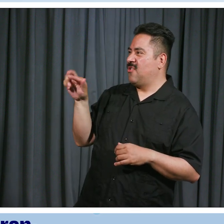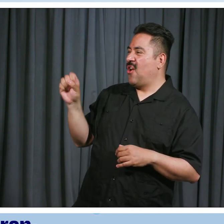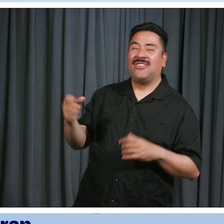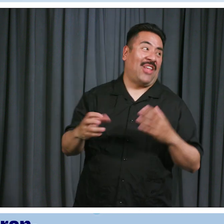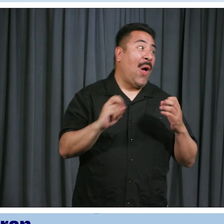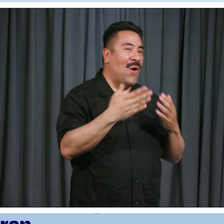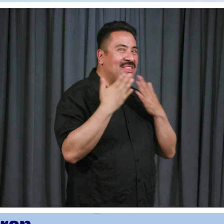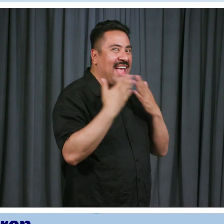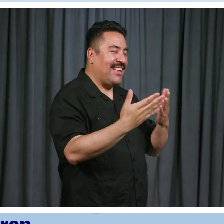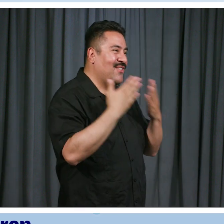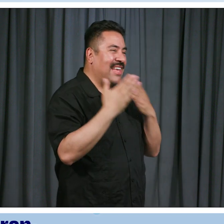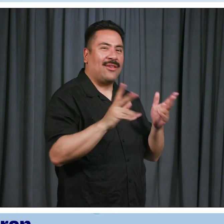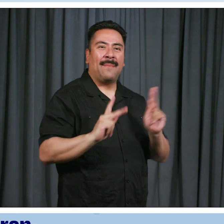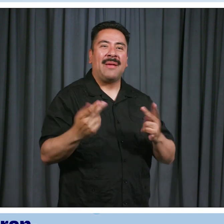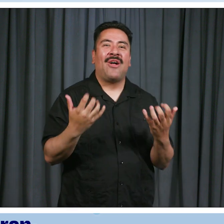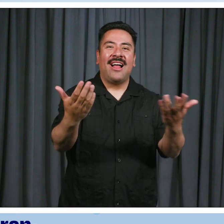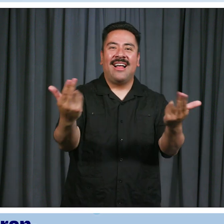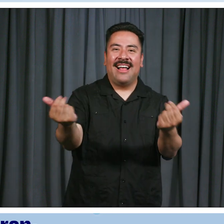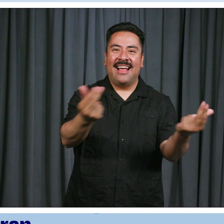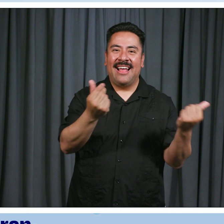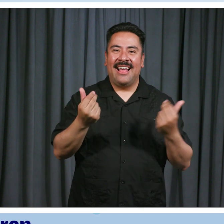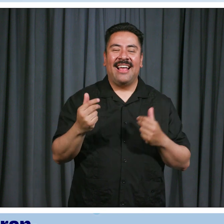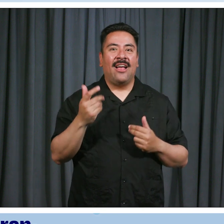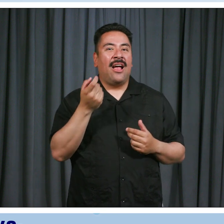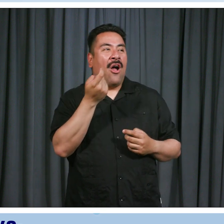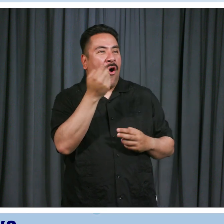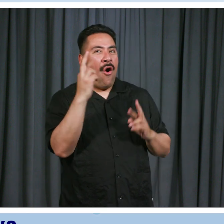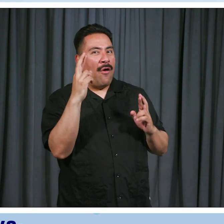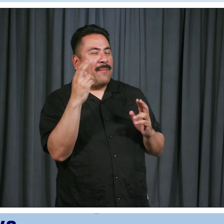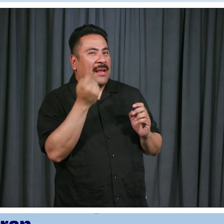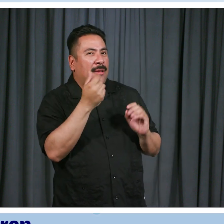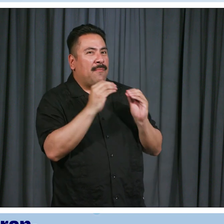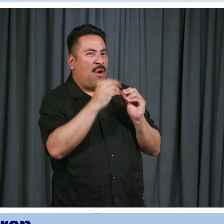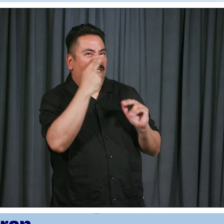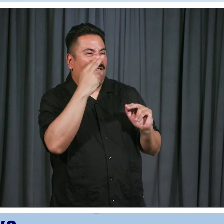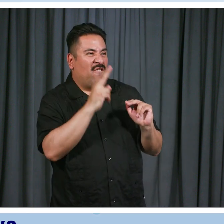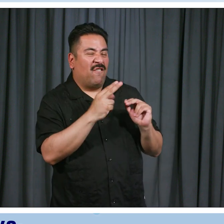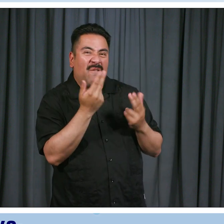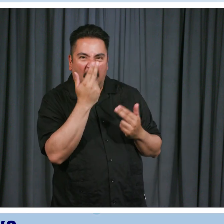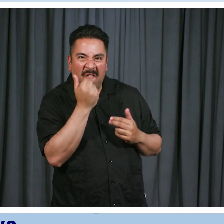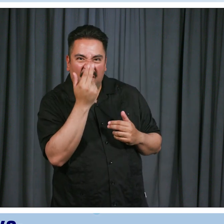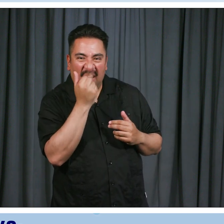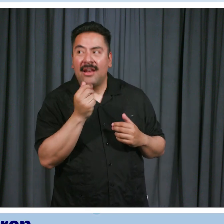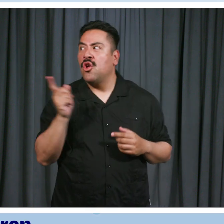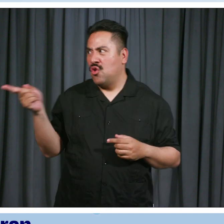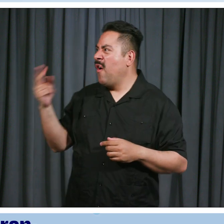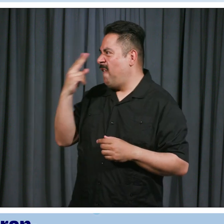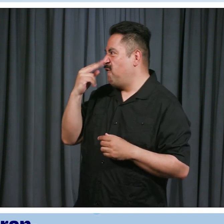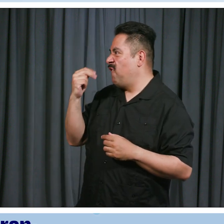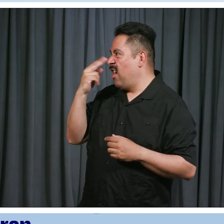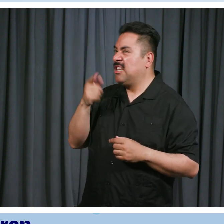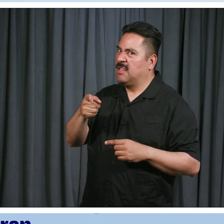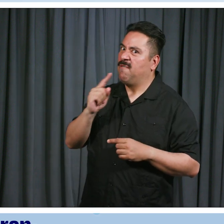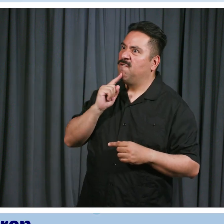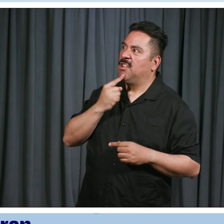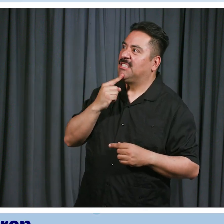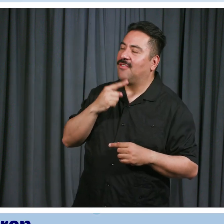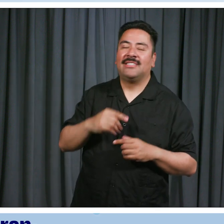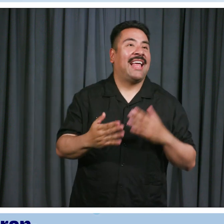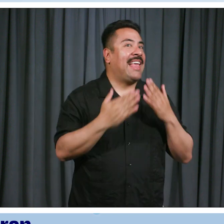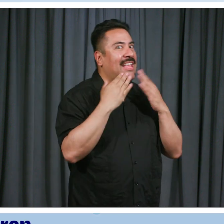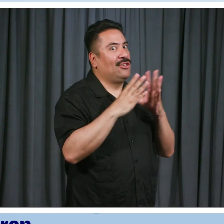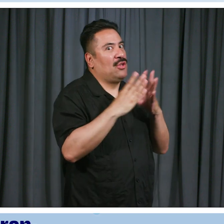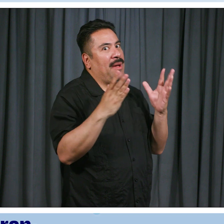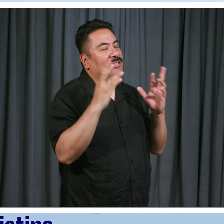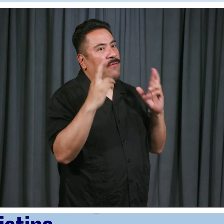Thank you. Hopefully a little funnier. Oh, than- definitely funnier. She's not very funny. She's She's not. You're very very serious. funny. Right, Thank you. right. Thank you so